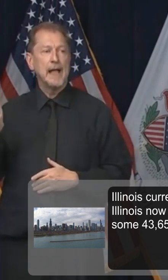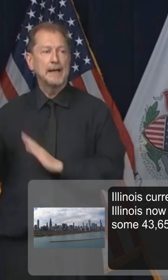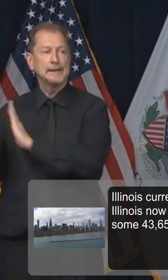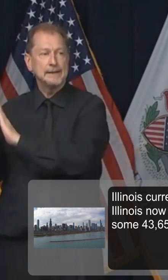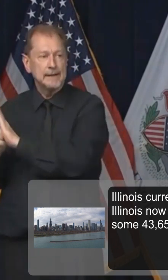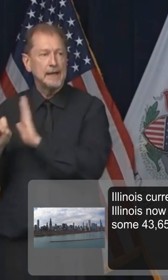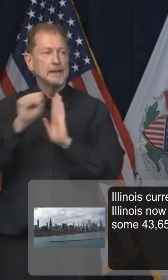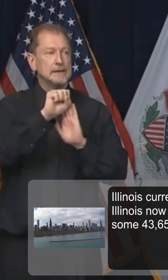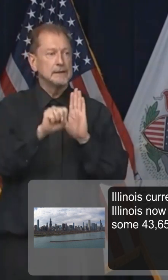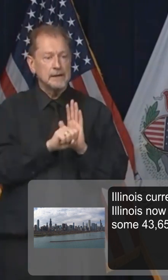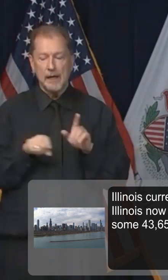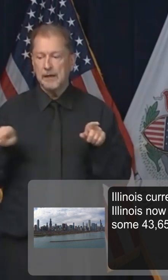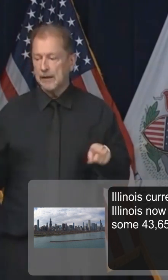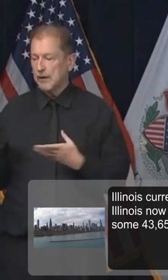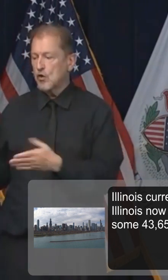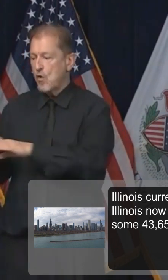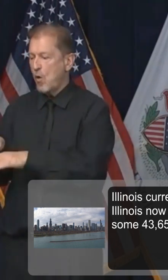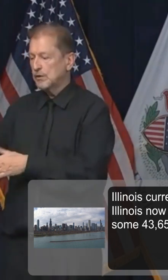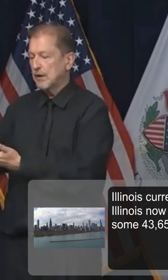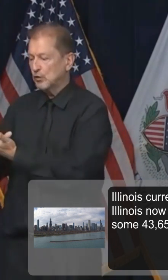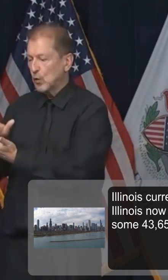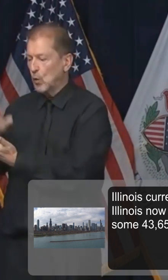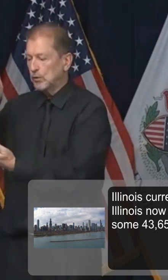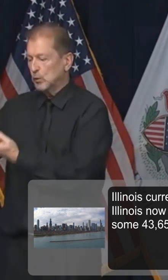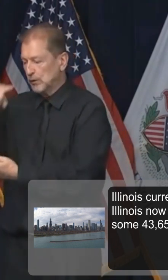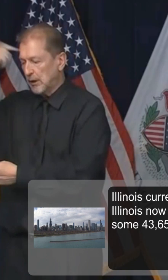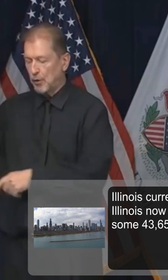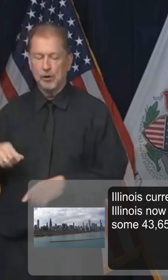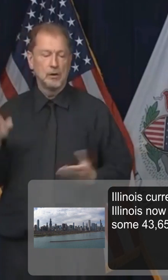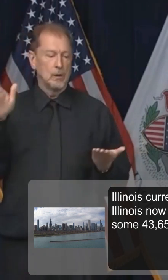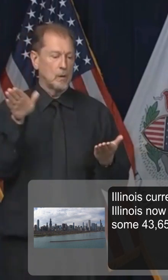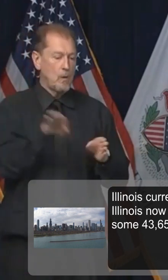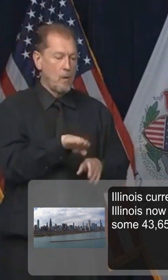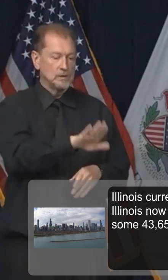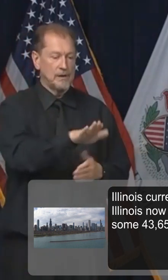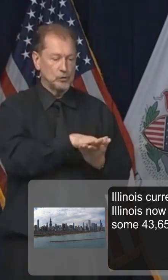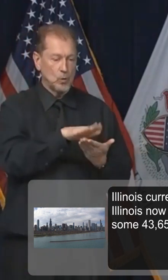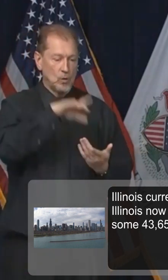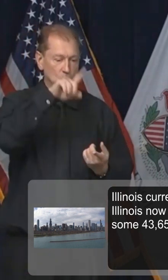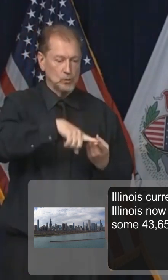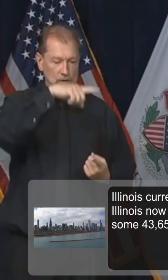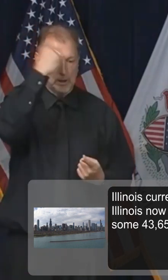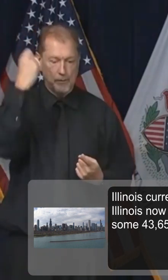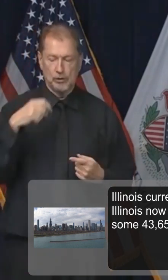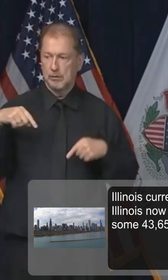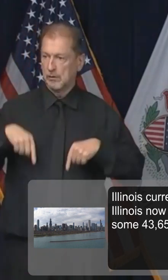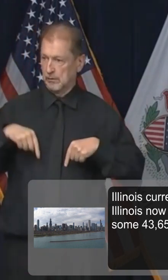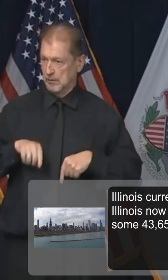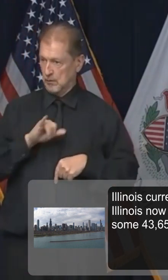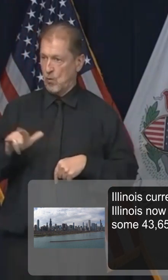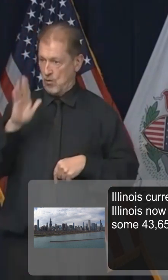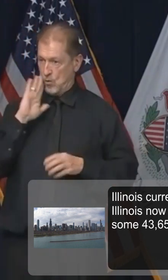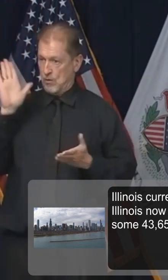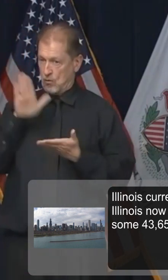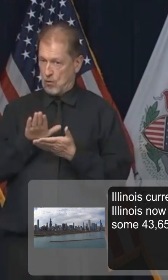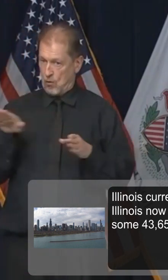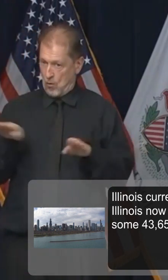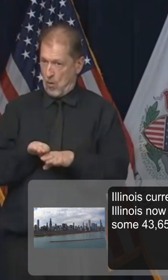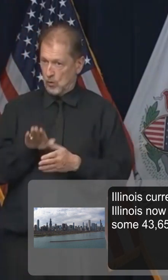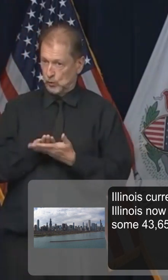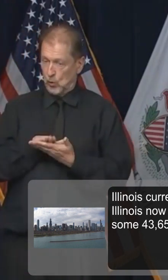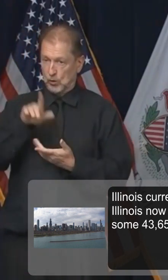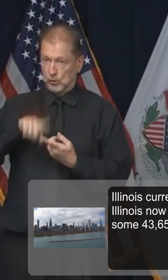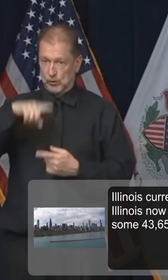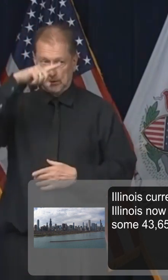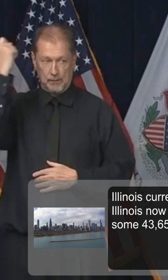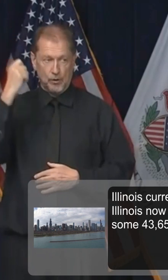canceled in-person school for the rest of the school year. They're going to move exclusively to e-learning. How long before Illinois does that? And then, if